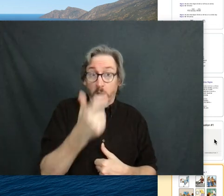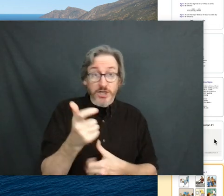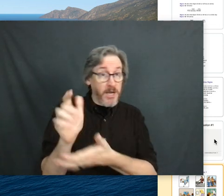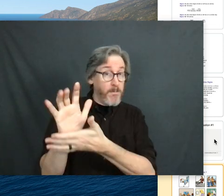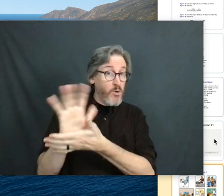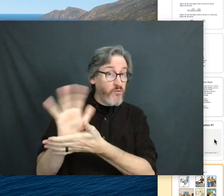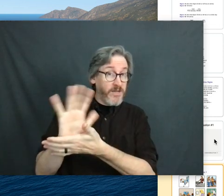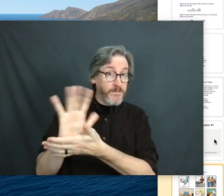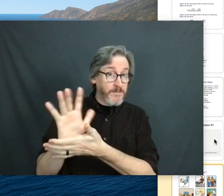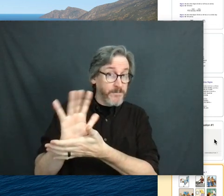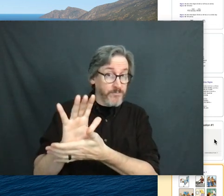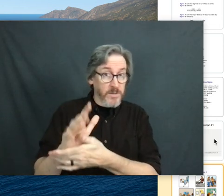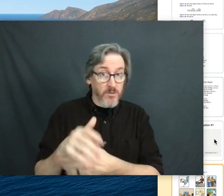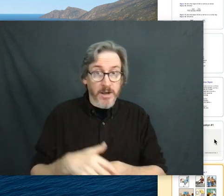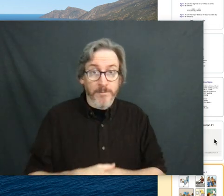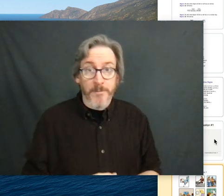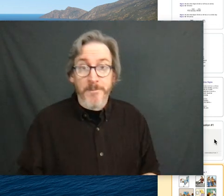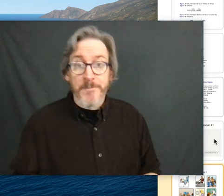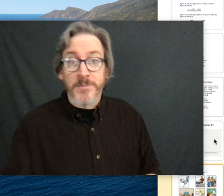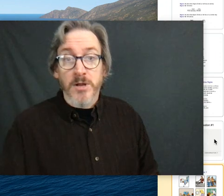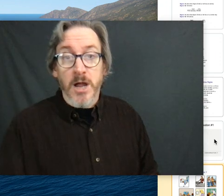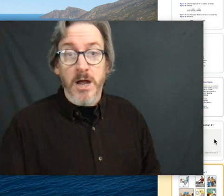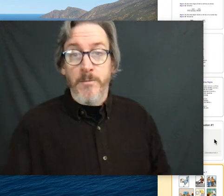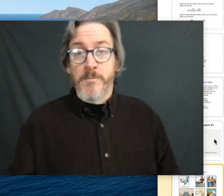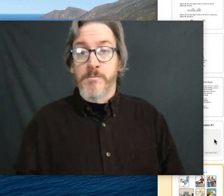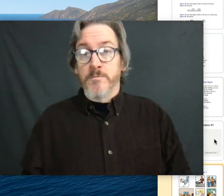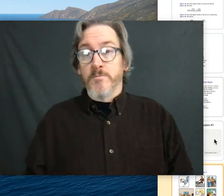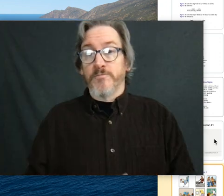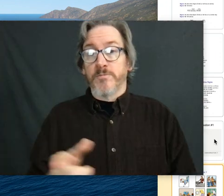or watching a movie, right?